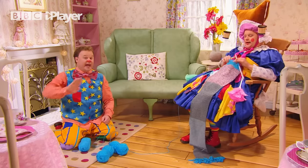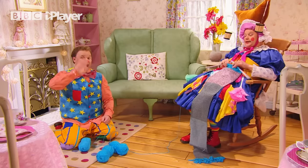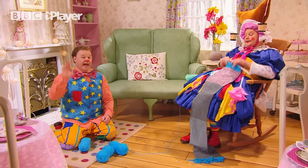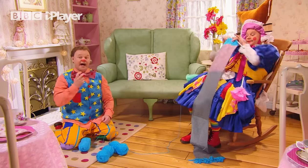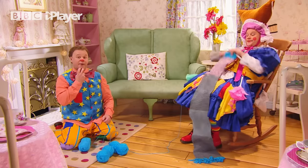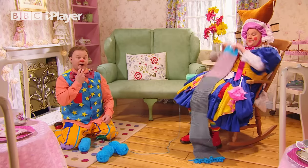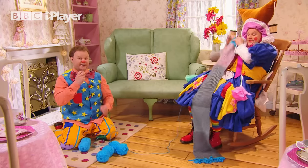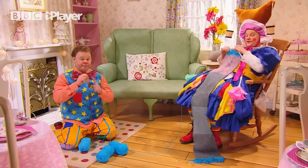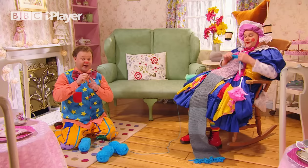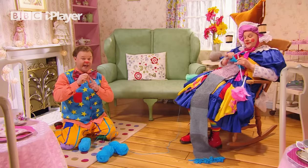hello, Aunt Polly.